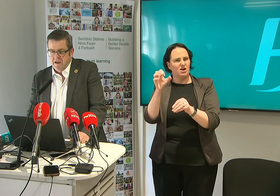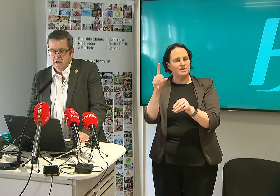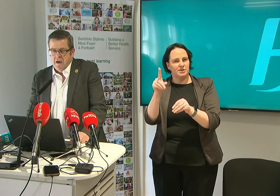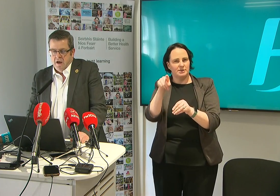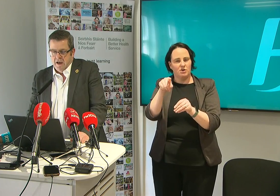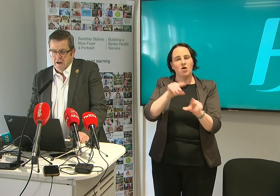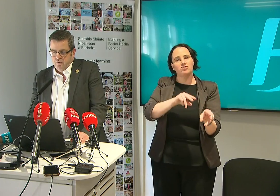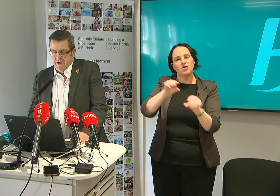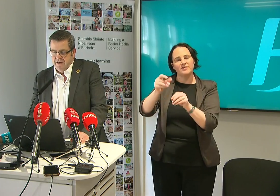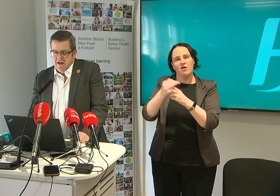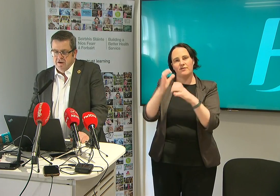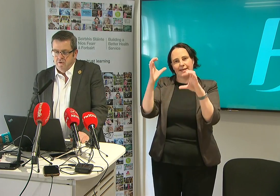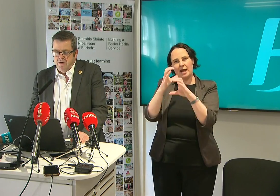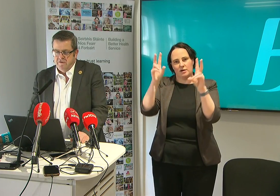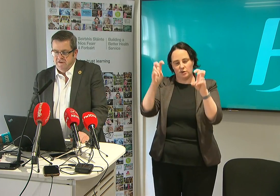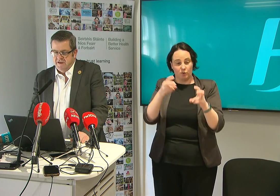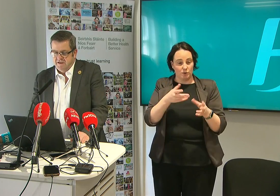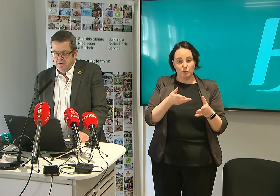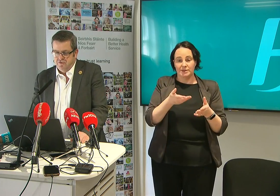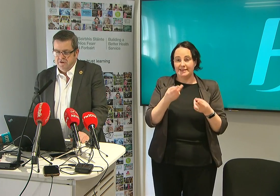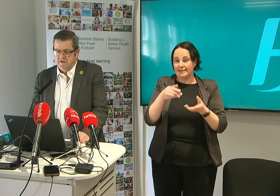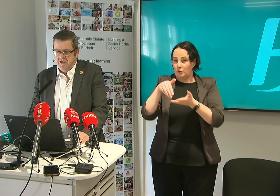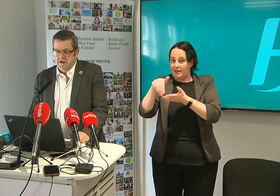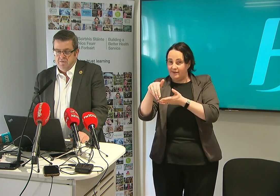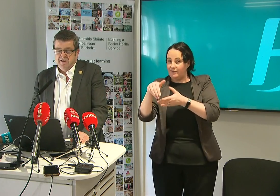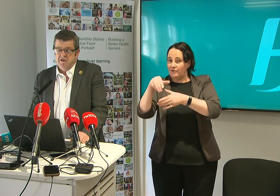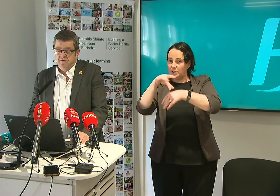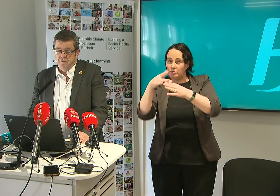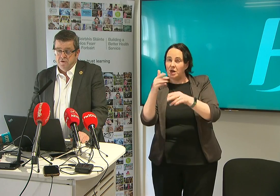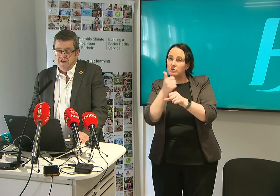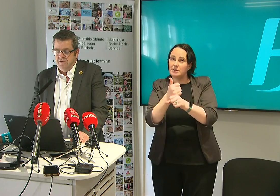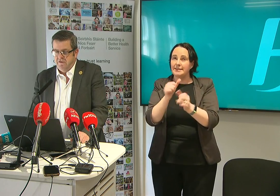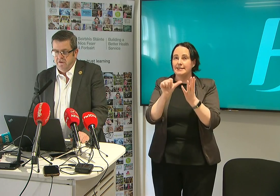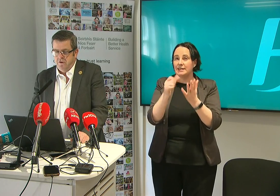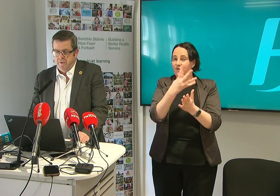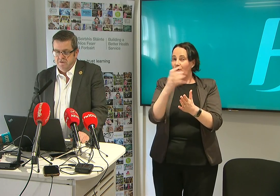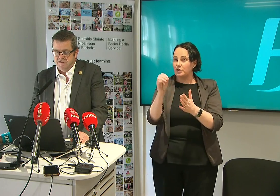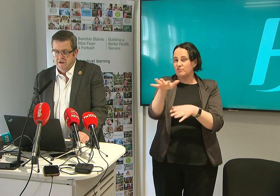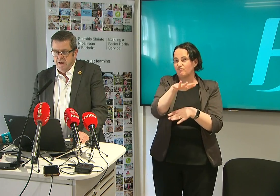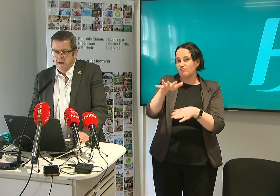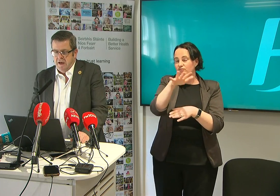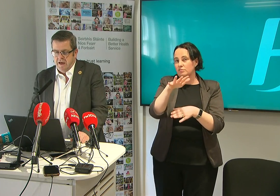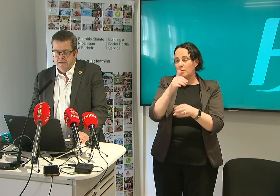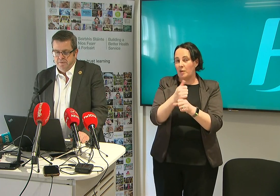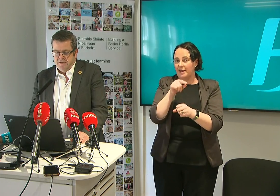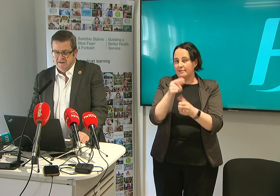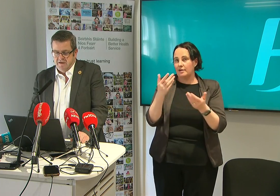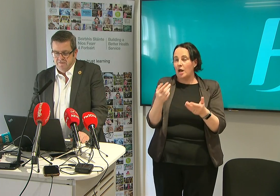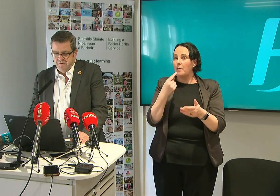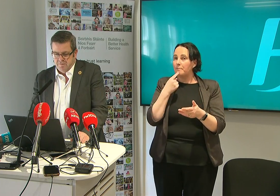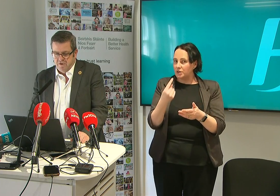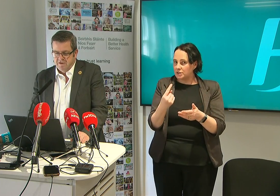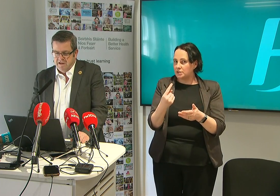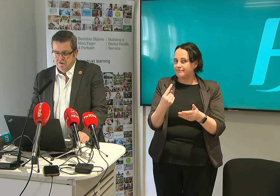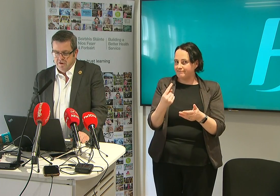be, remain in and around the 600, around 640, there or thereabouts. But as